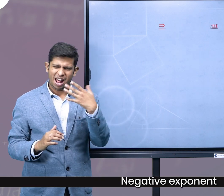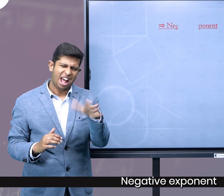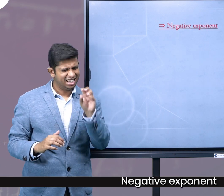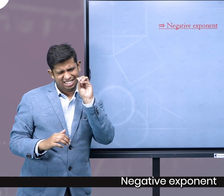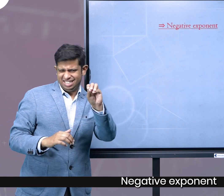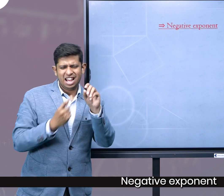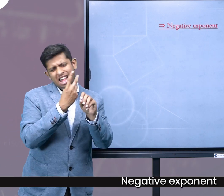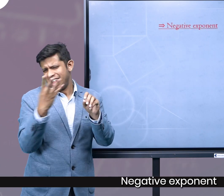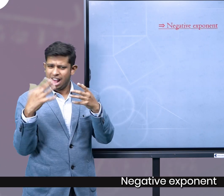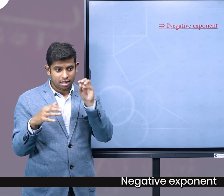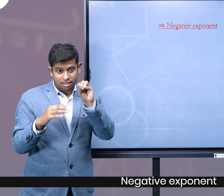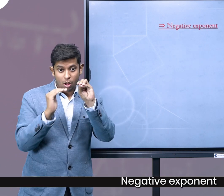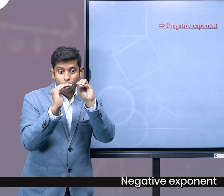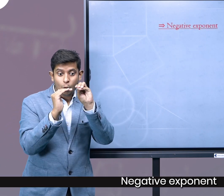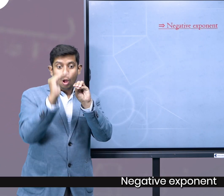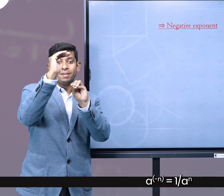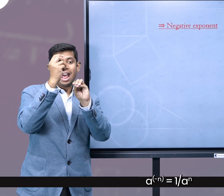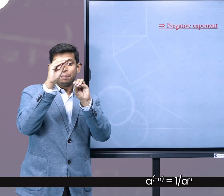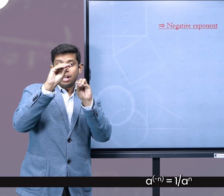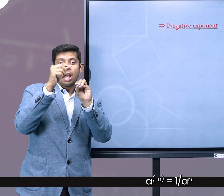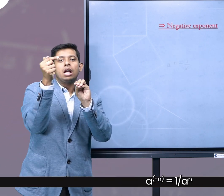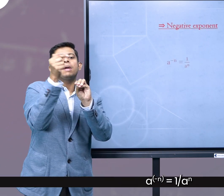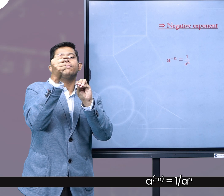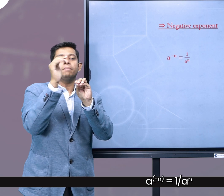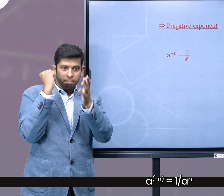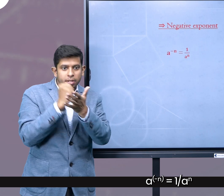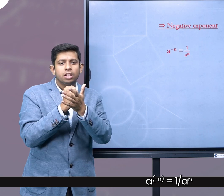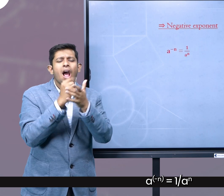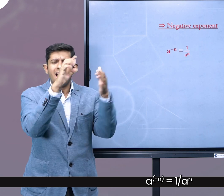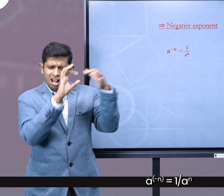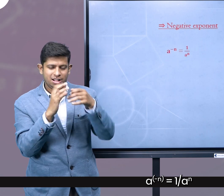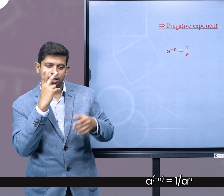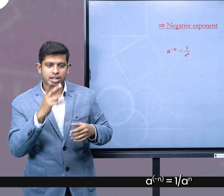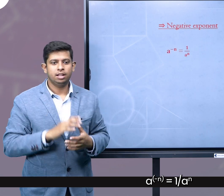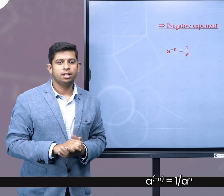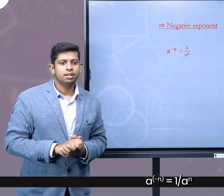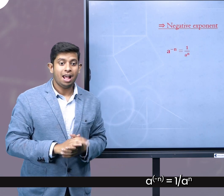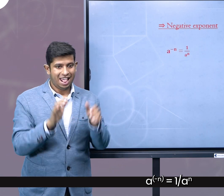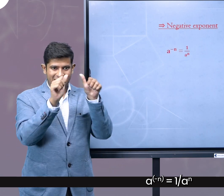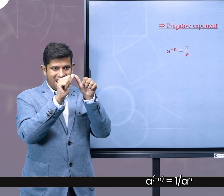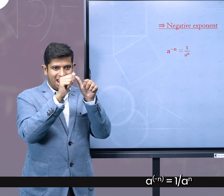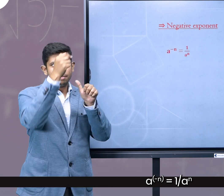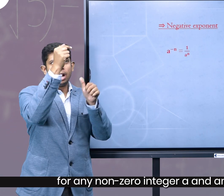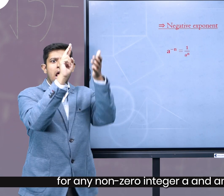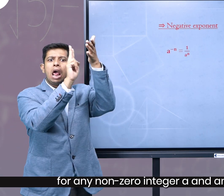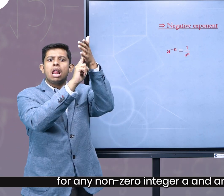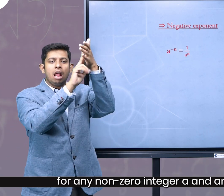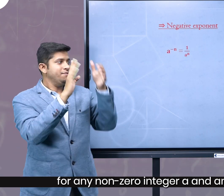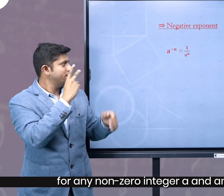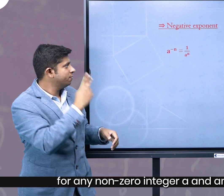Negative exponent. A to the power of minus n is equal to 1 by a to the power of n for any non-zero